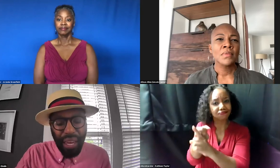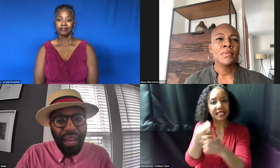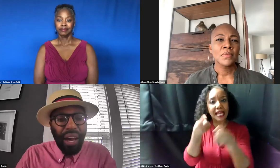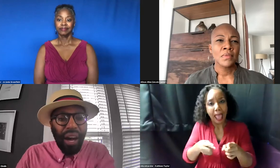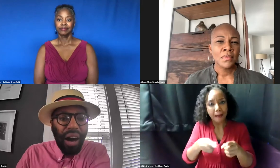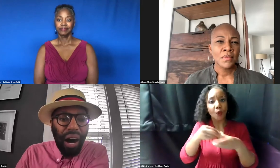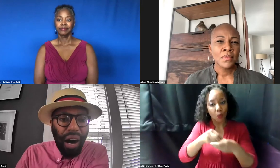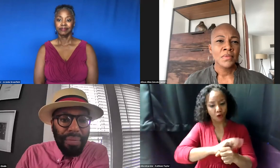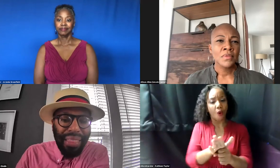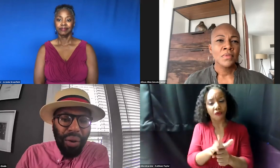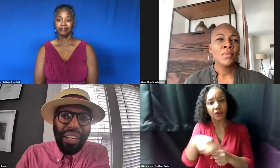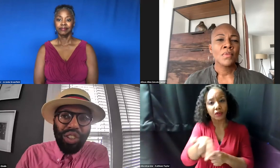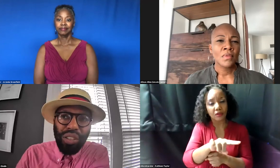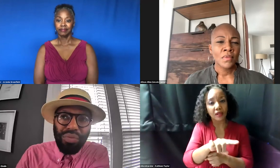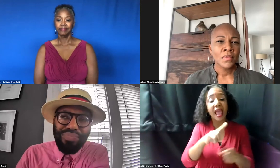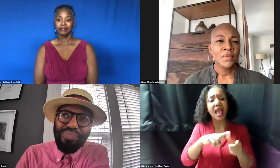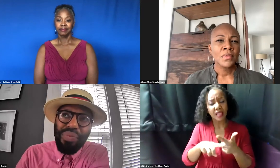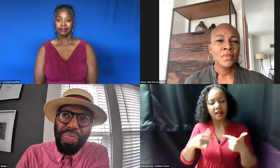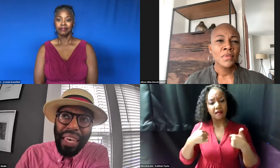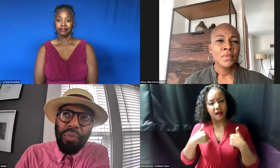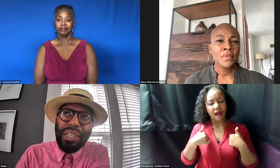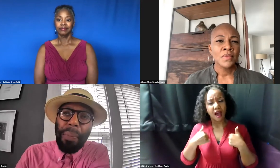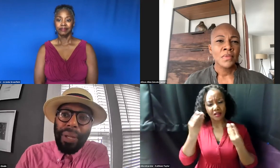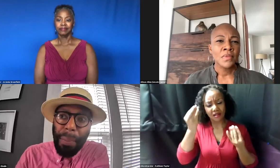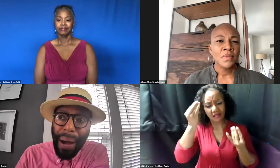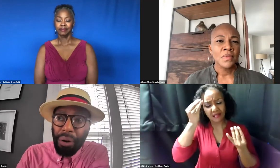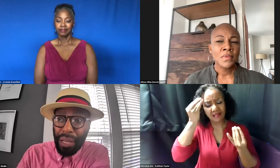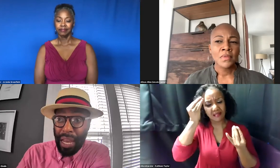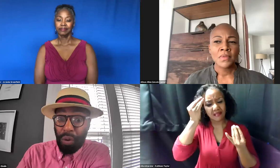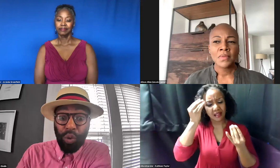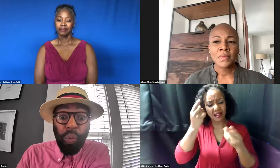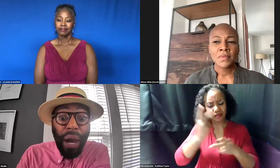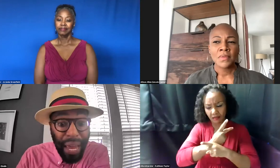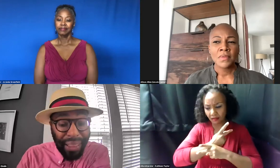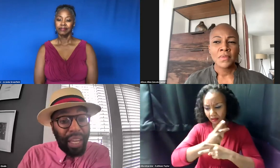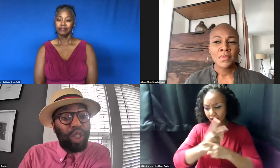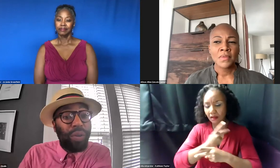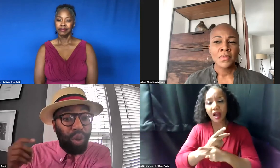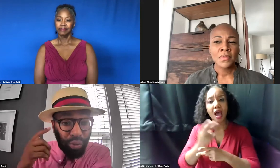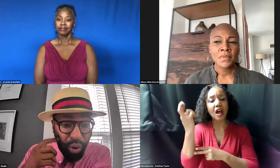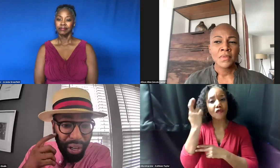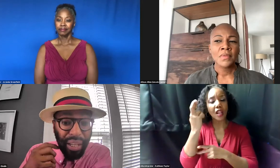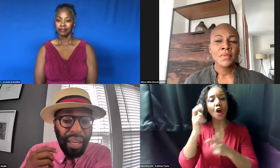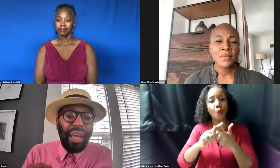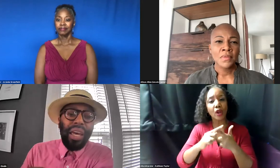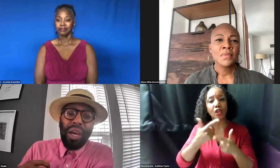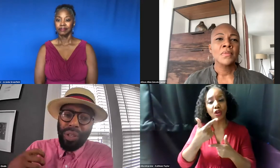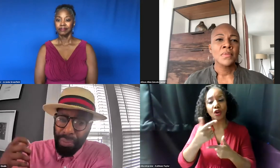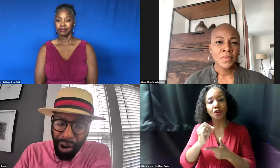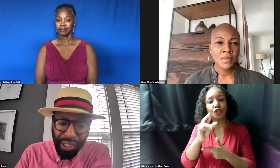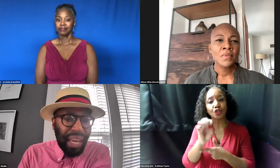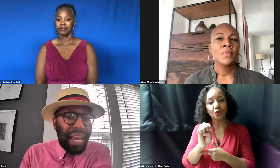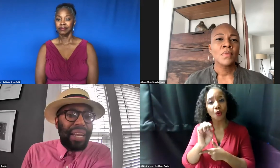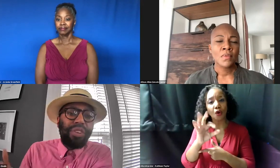this thing." And then, what I started thinking more deeply about it was when we had the issue with George Floyd,